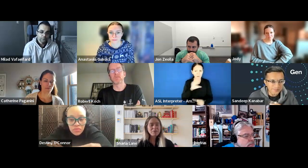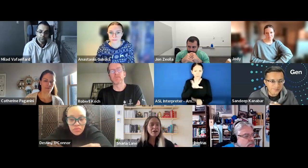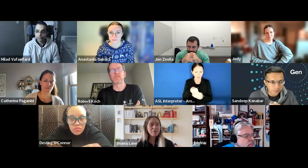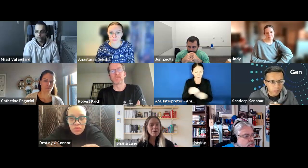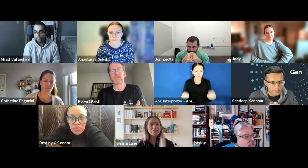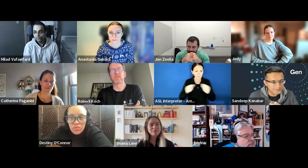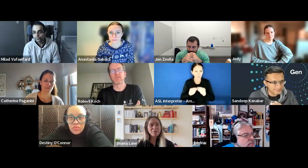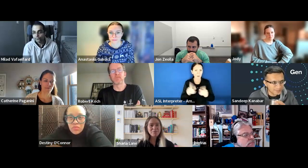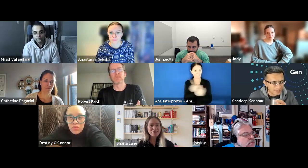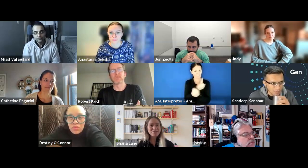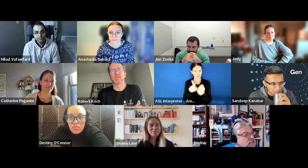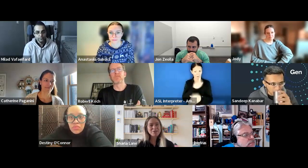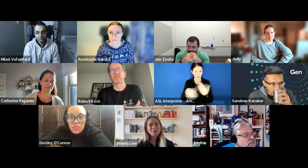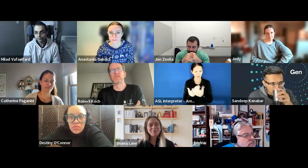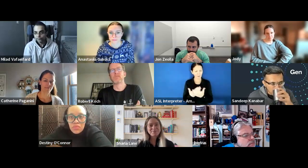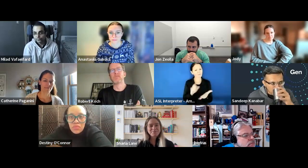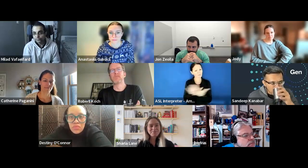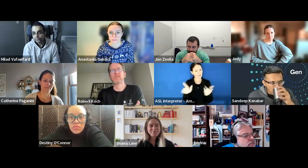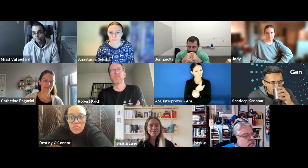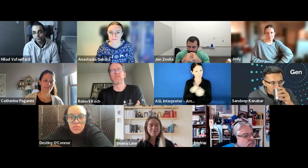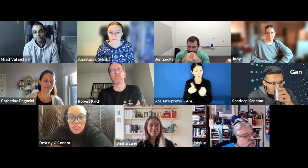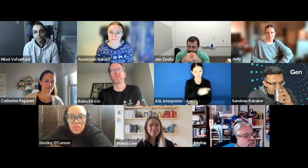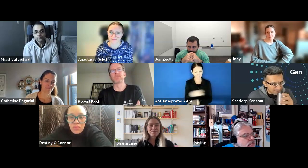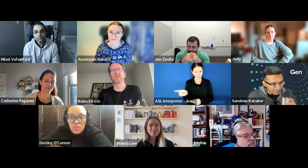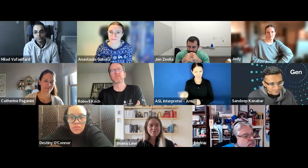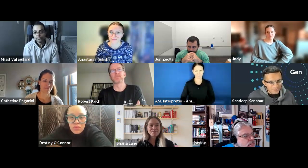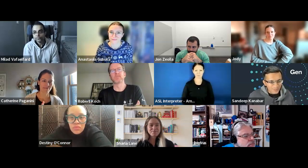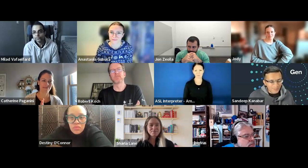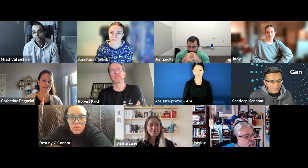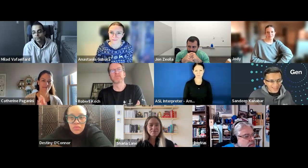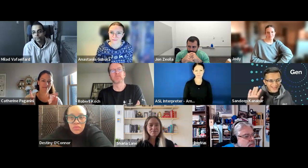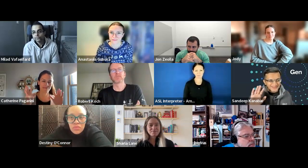in meet everybody. So nice to meet you.